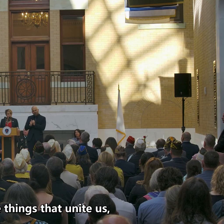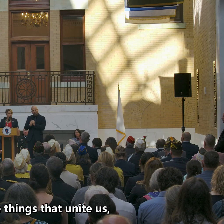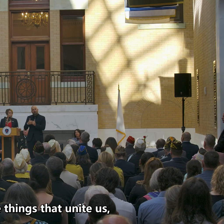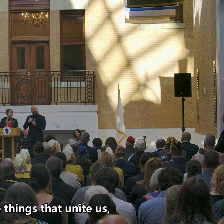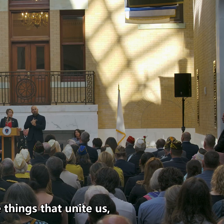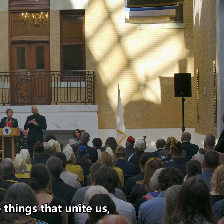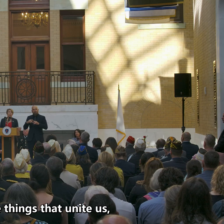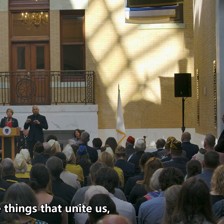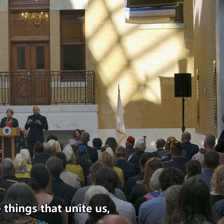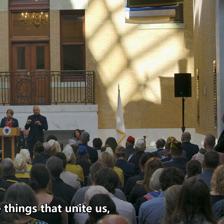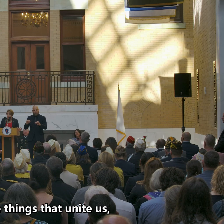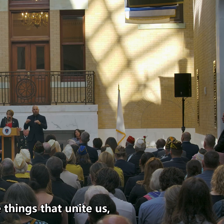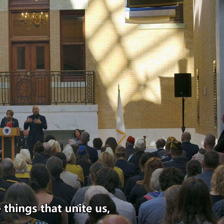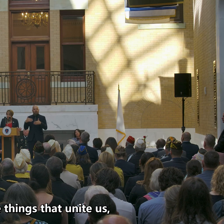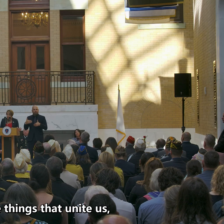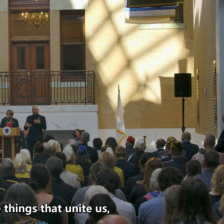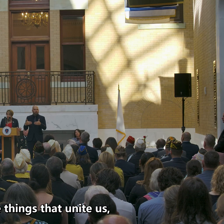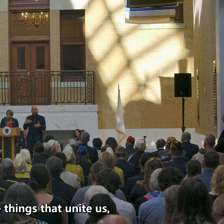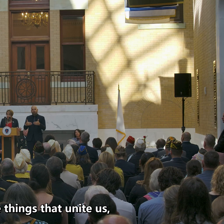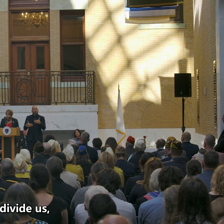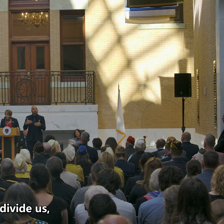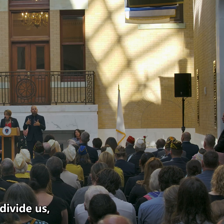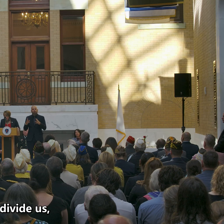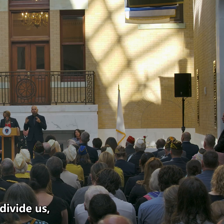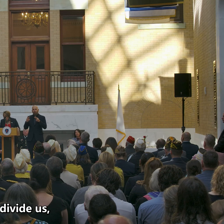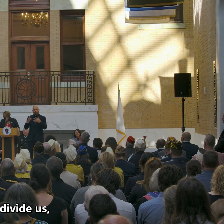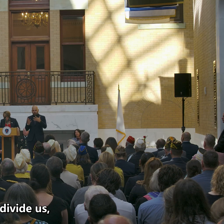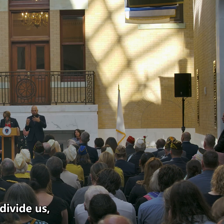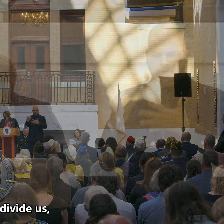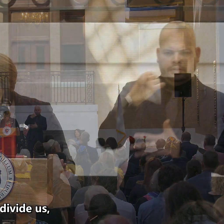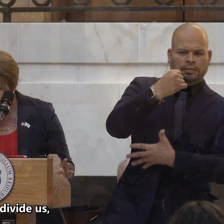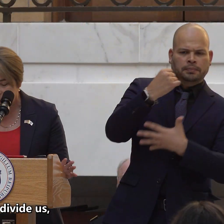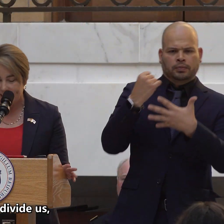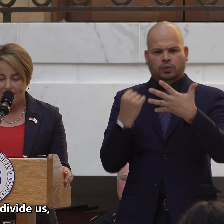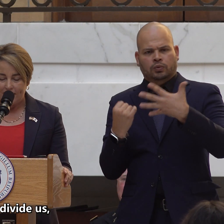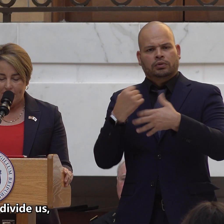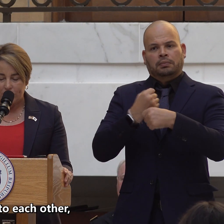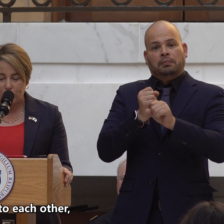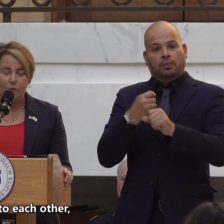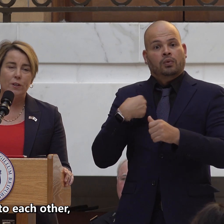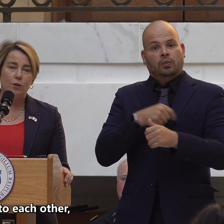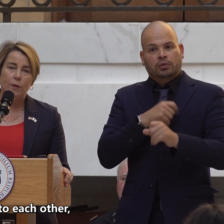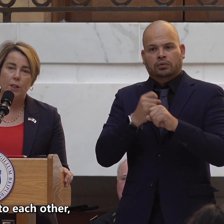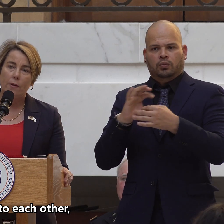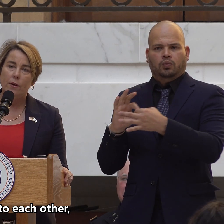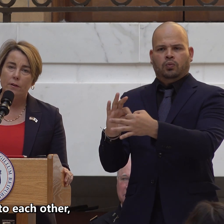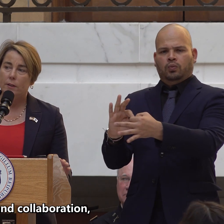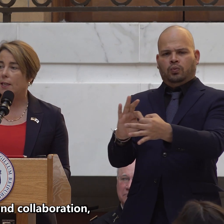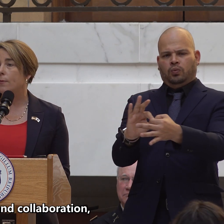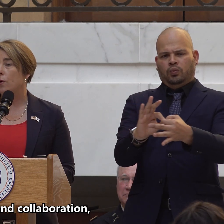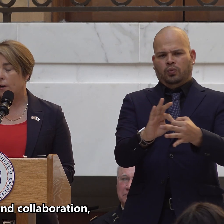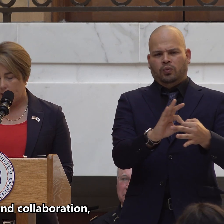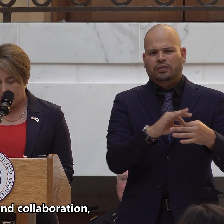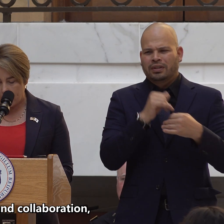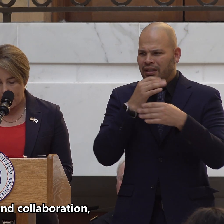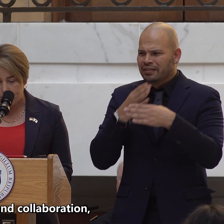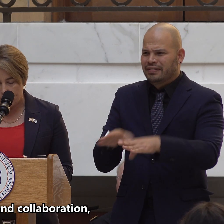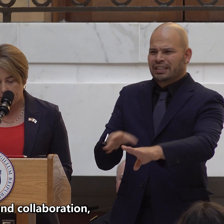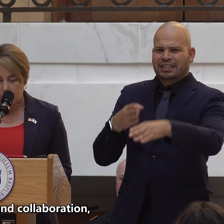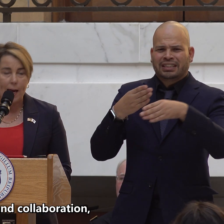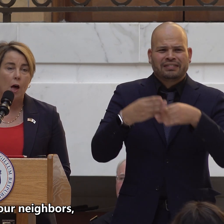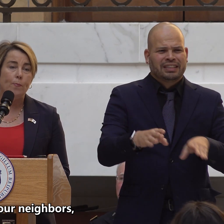that matter, the things that unite us, not divide us. Service to each other, teamwork